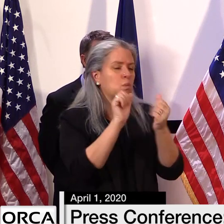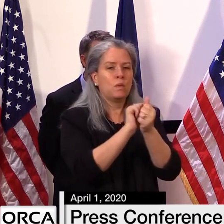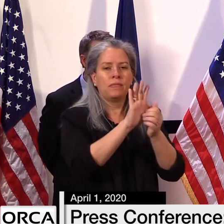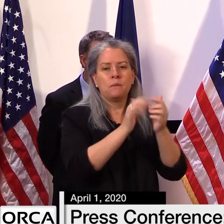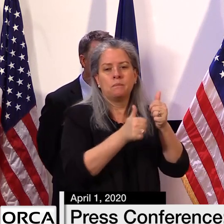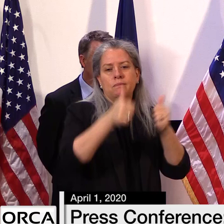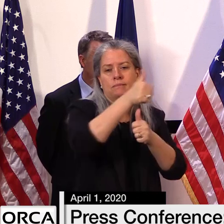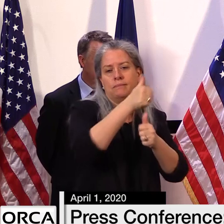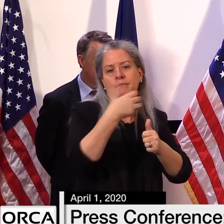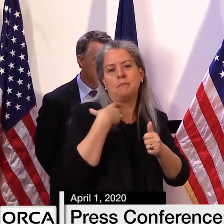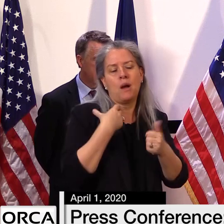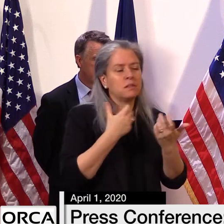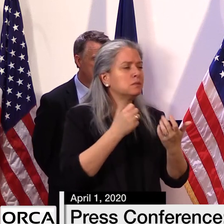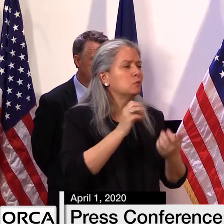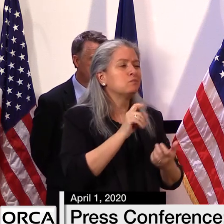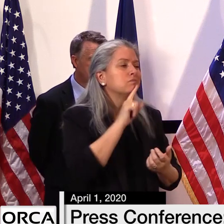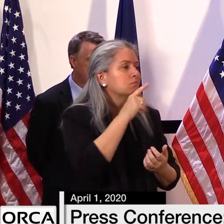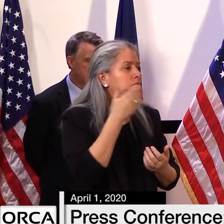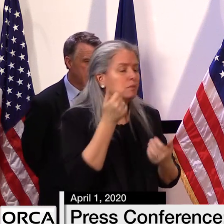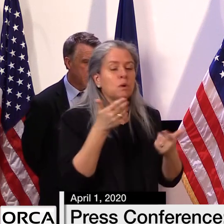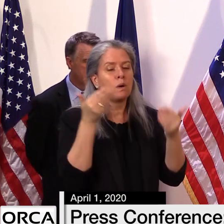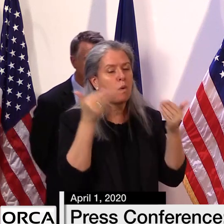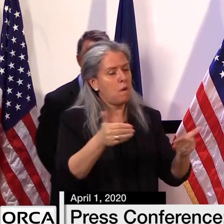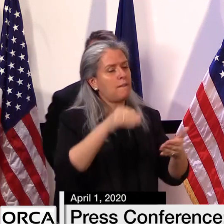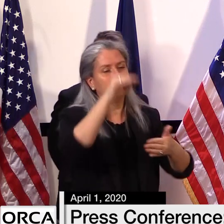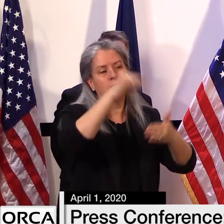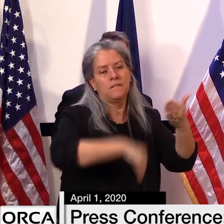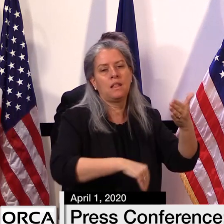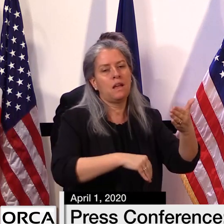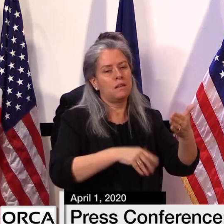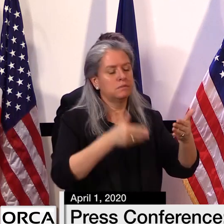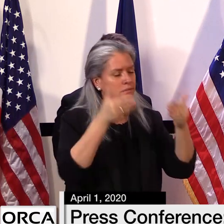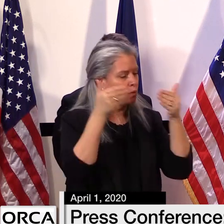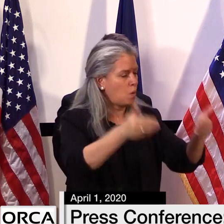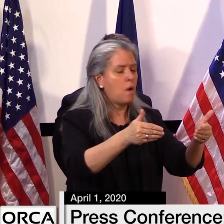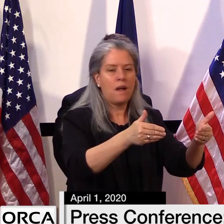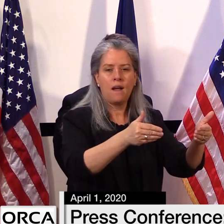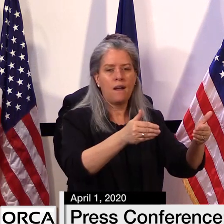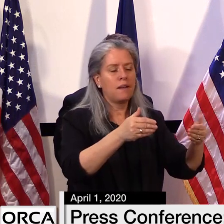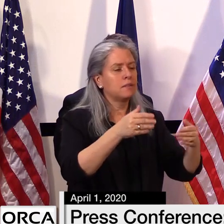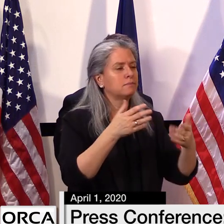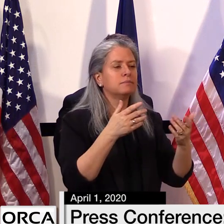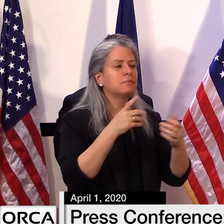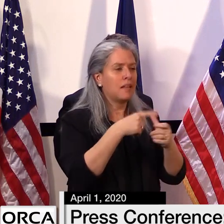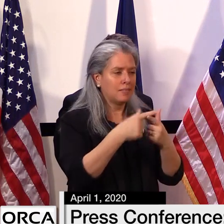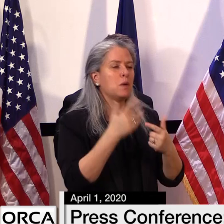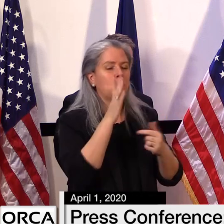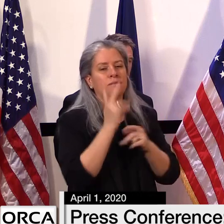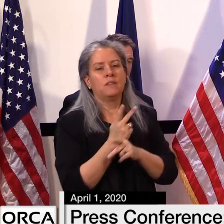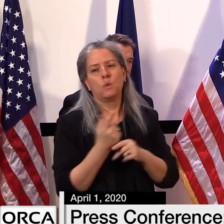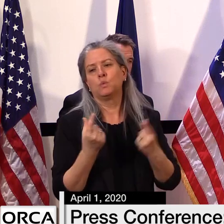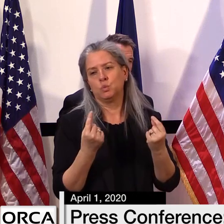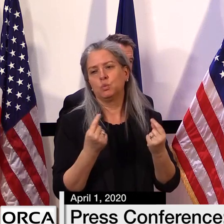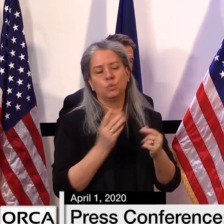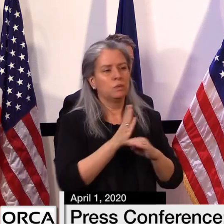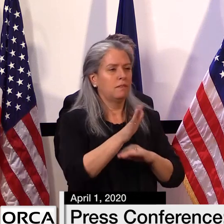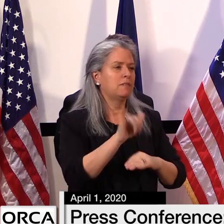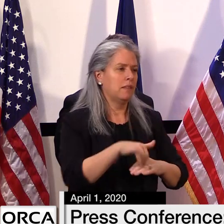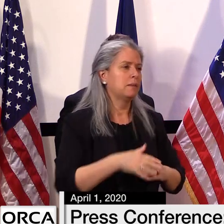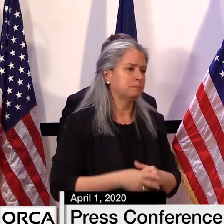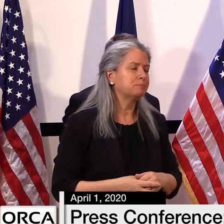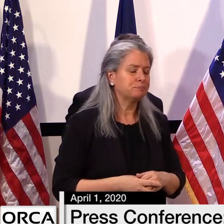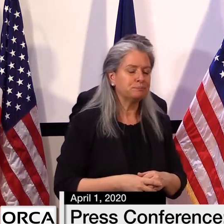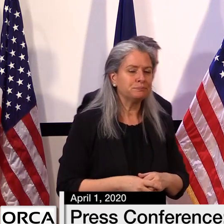contractor. So the best thing they can do is fill out the claim form, open the claim, and then we will work out the details with them after the